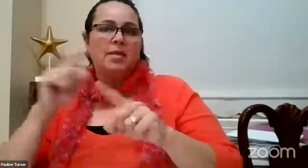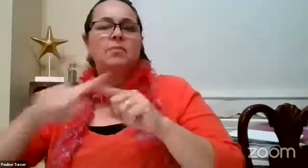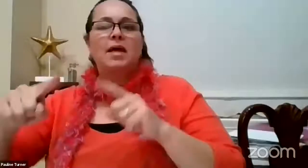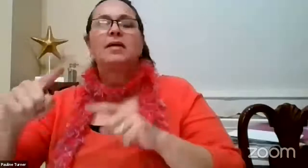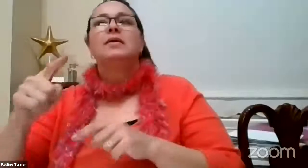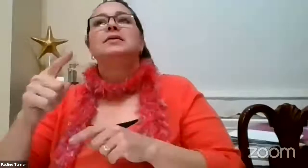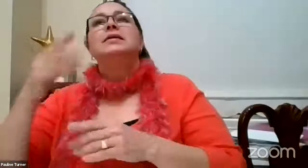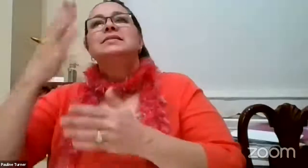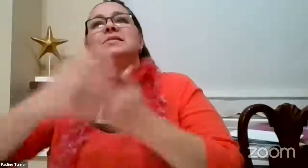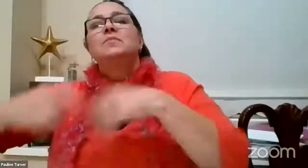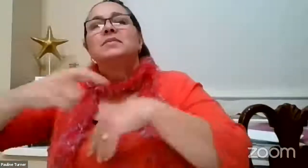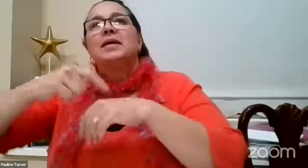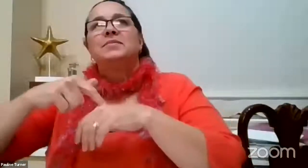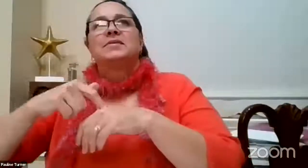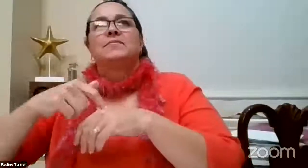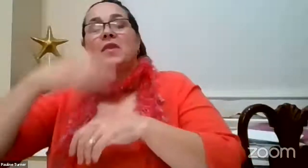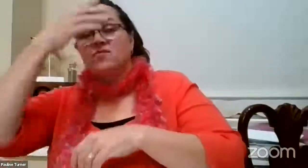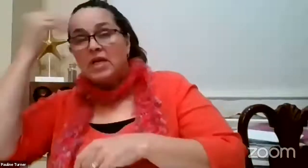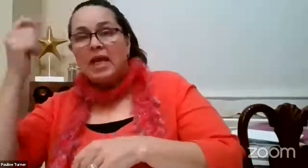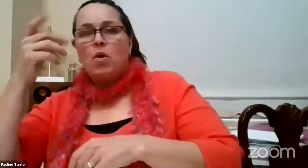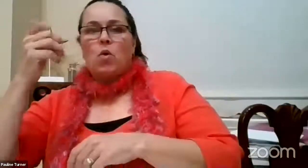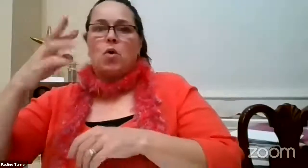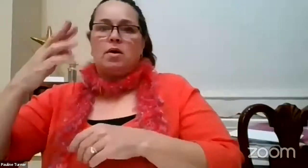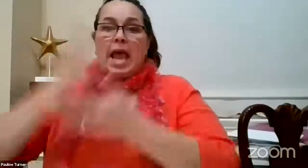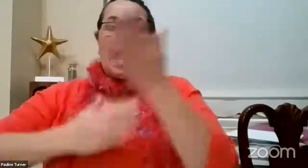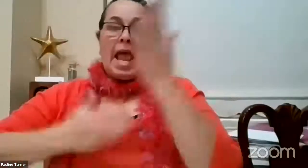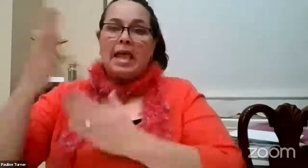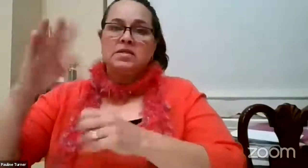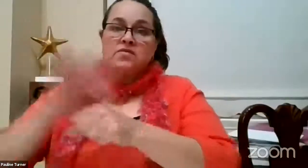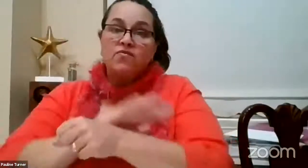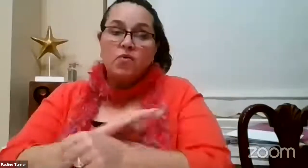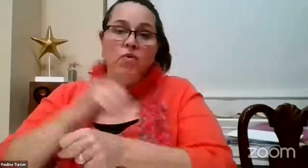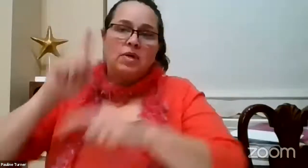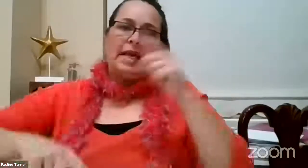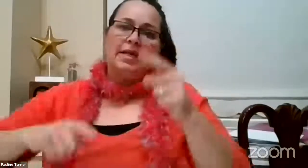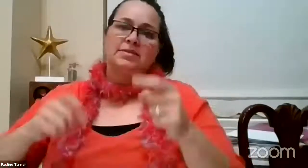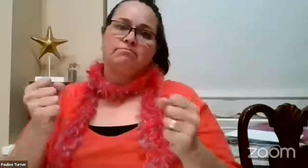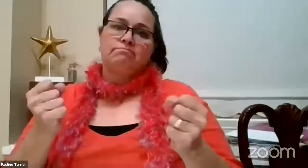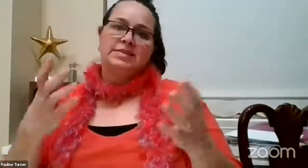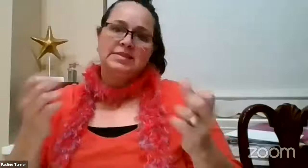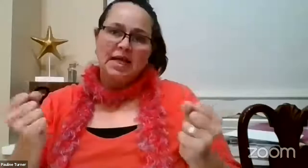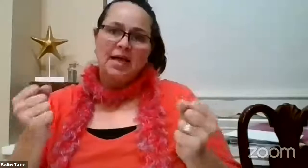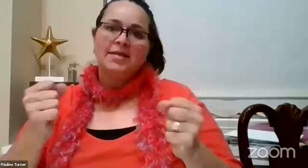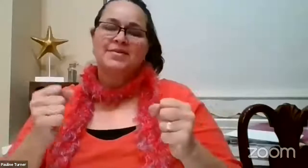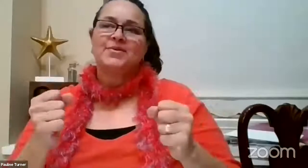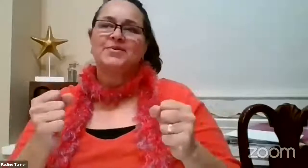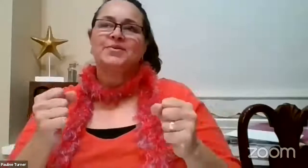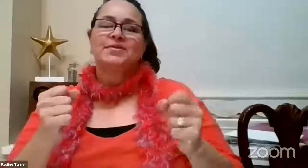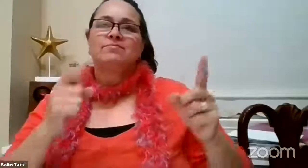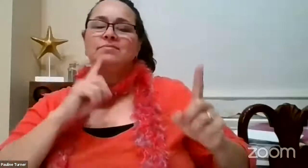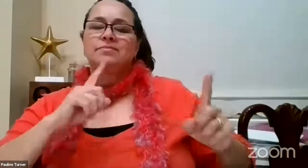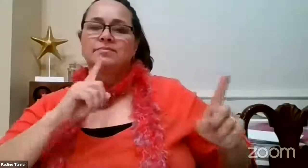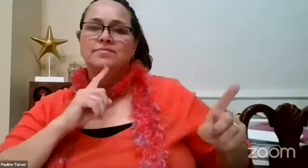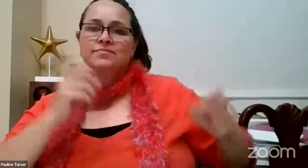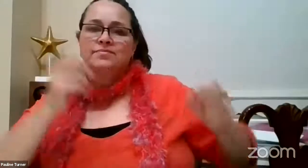It's an eviction notice. All of the buildings on the street have been sold. They're tearing down the Christmas tree lane to build